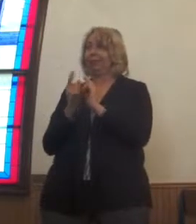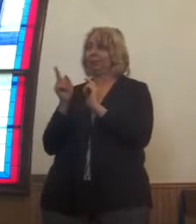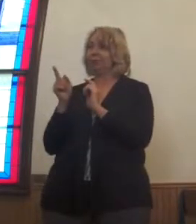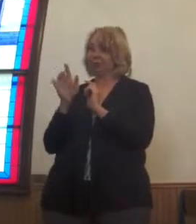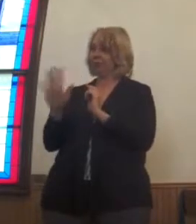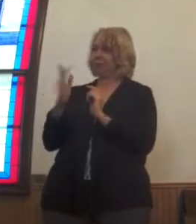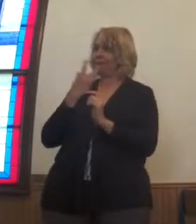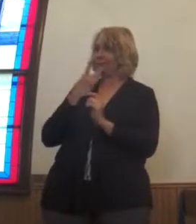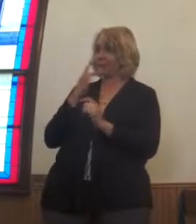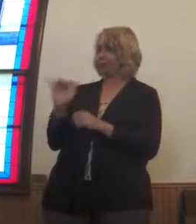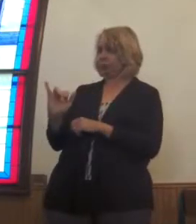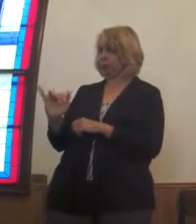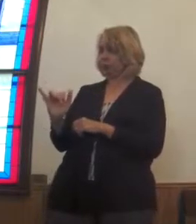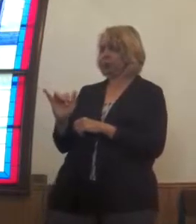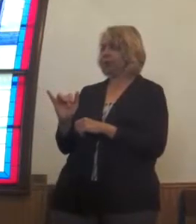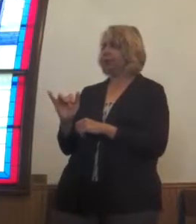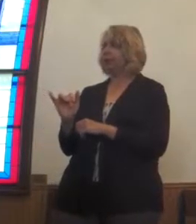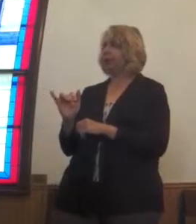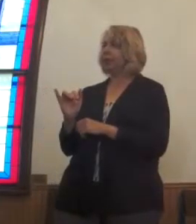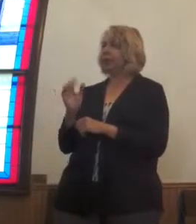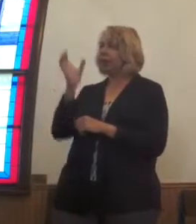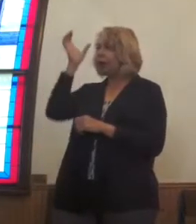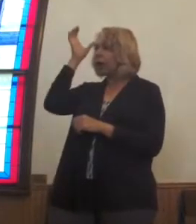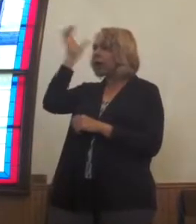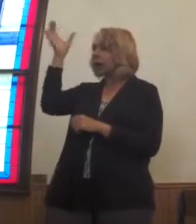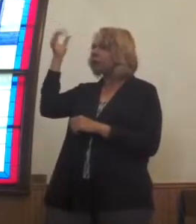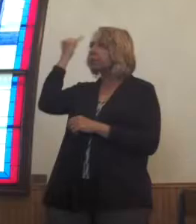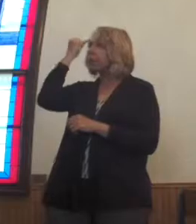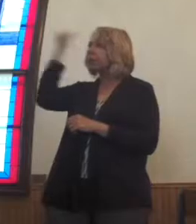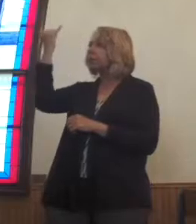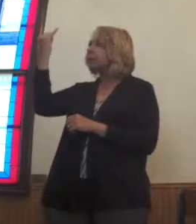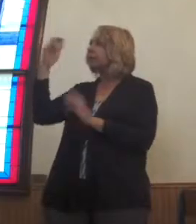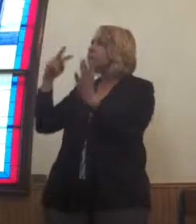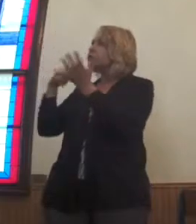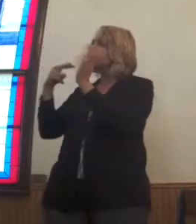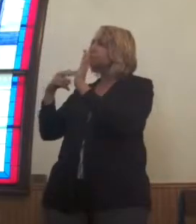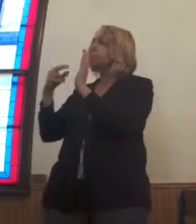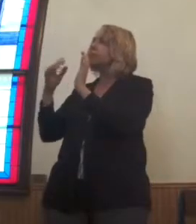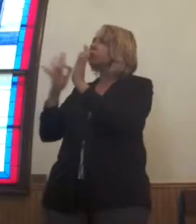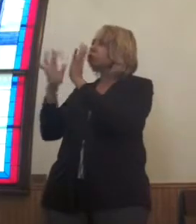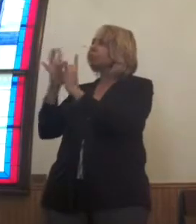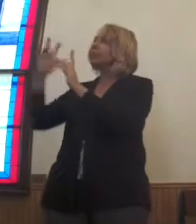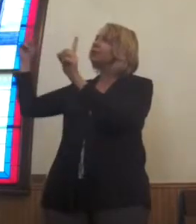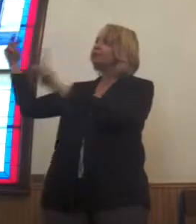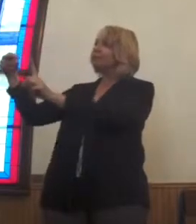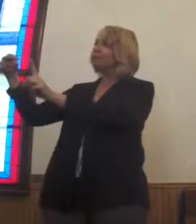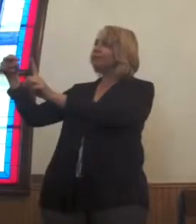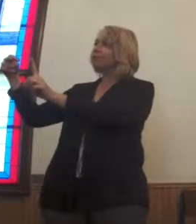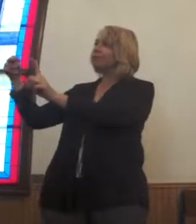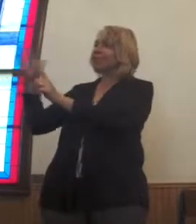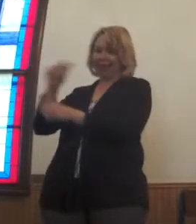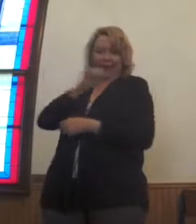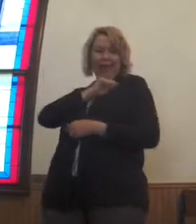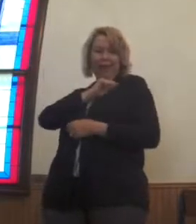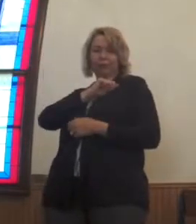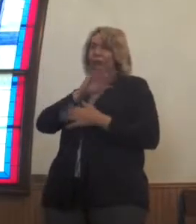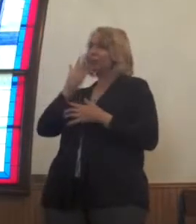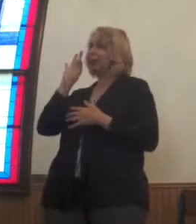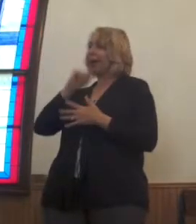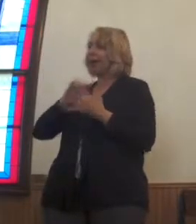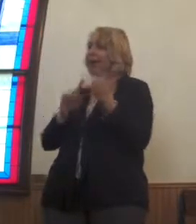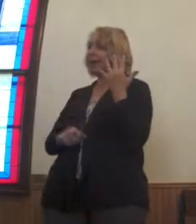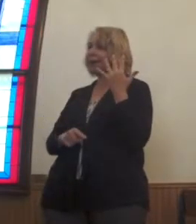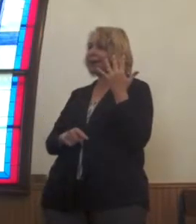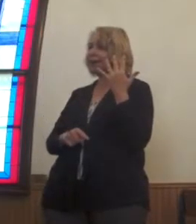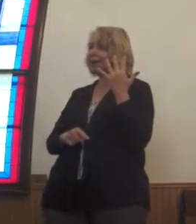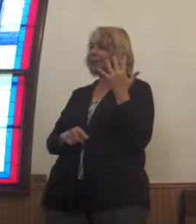theirs. But I think it gives us a better clarification how Jesus saw these traits and defined them, and that we might be able to